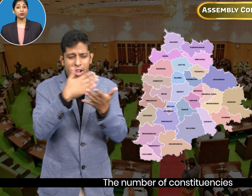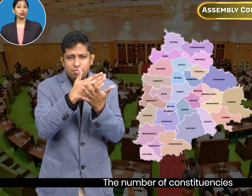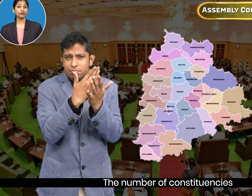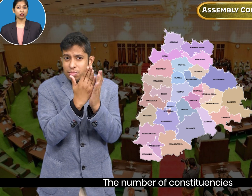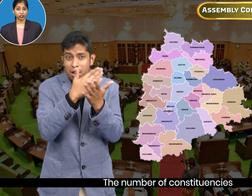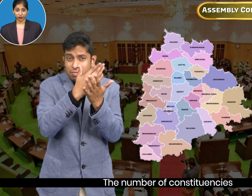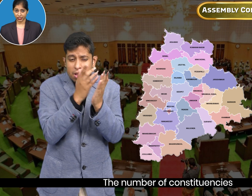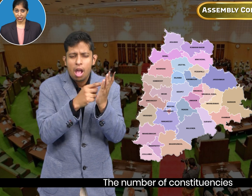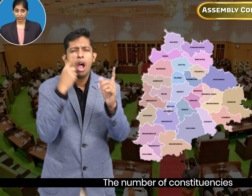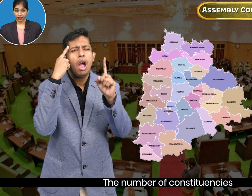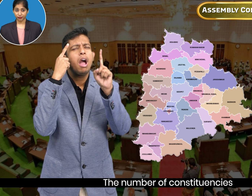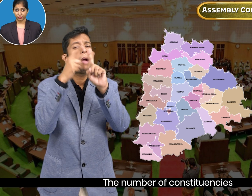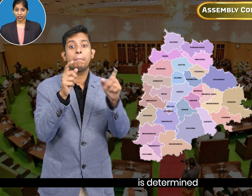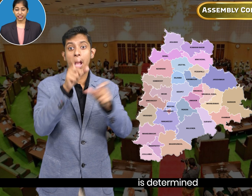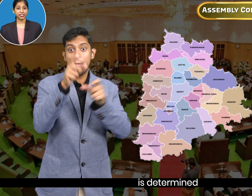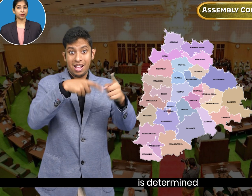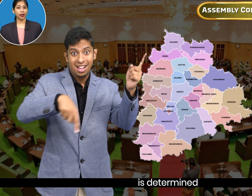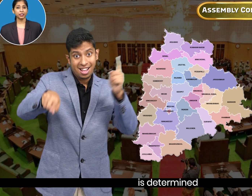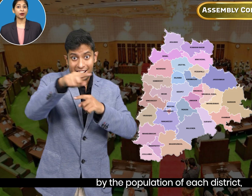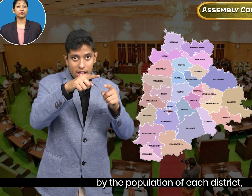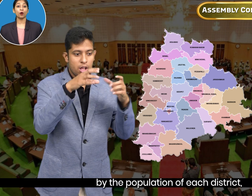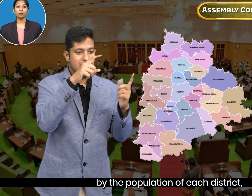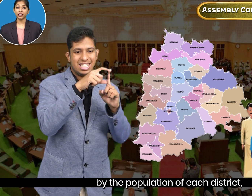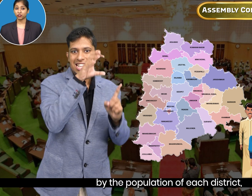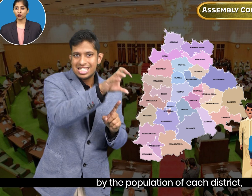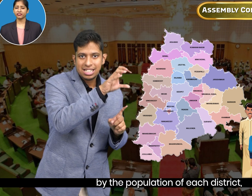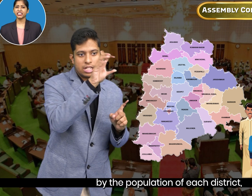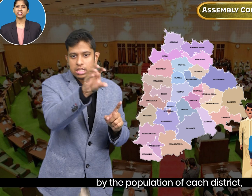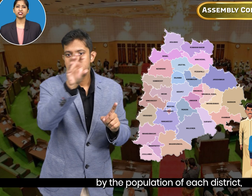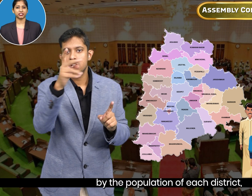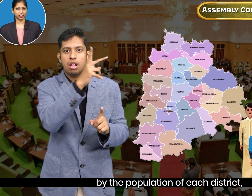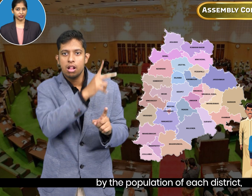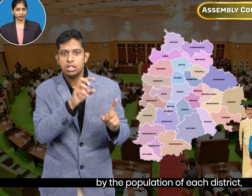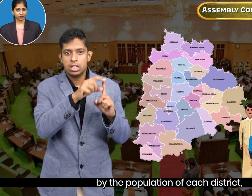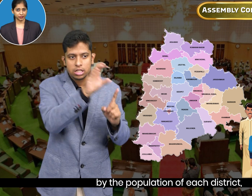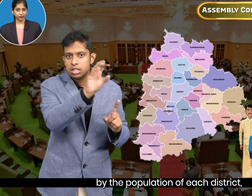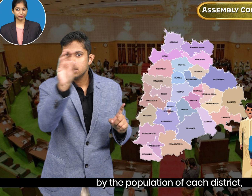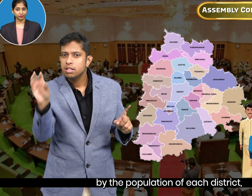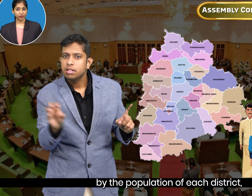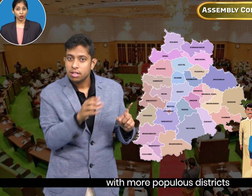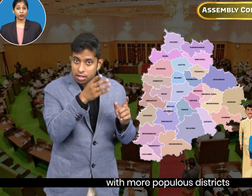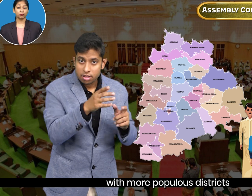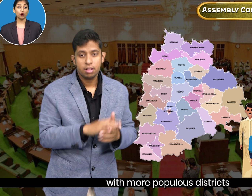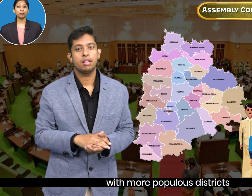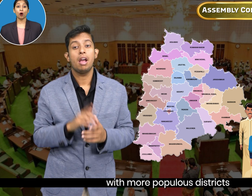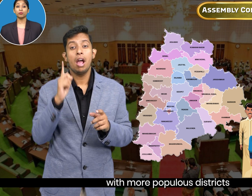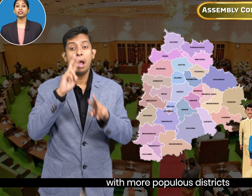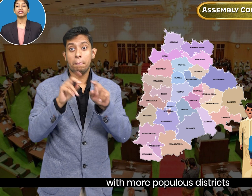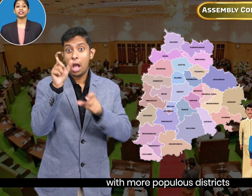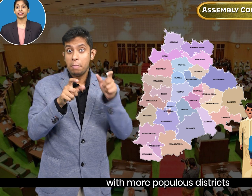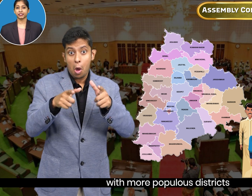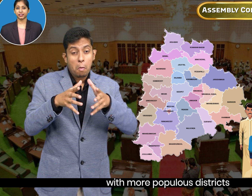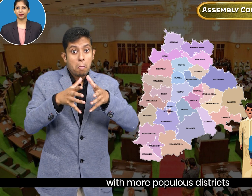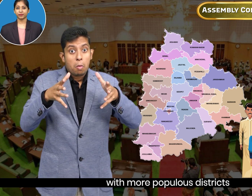The members of constituencies is determined by the population of each district, with more